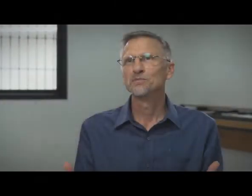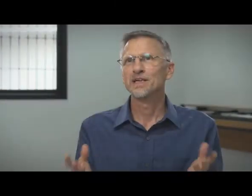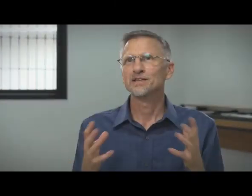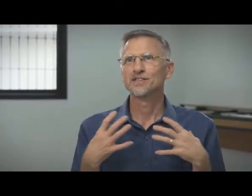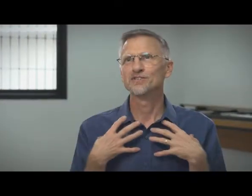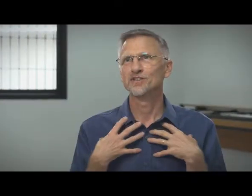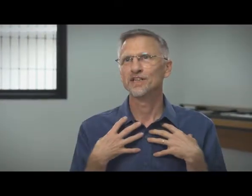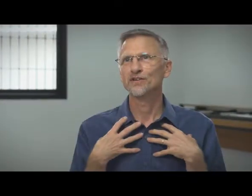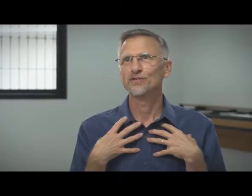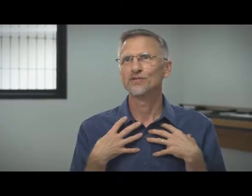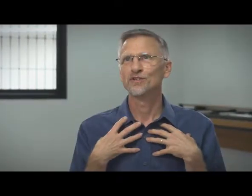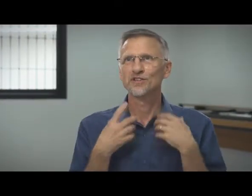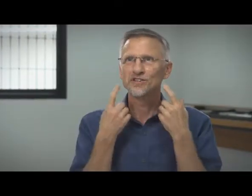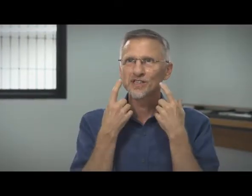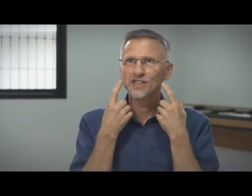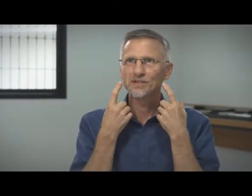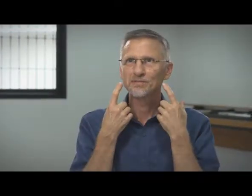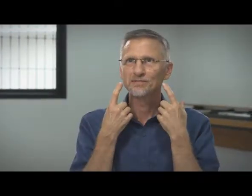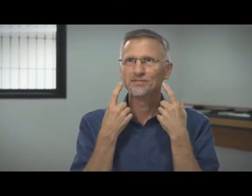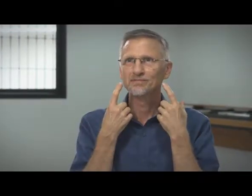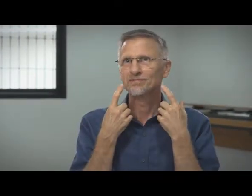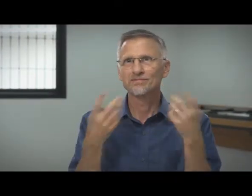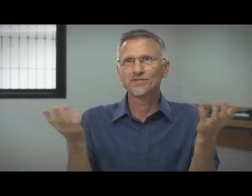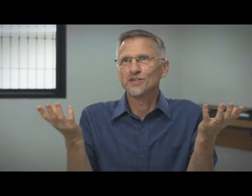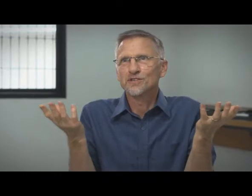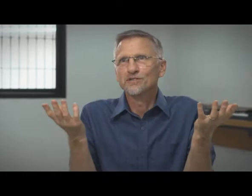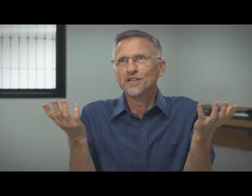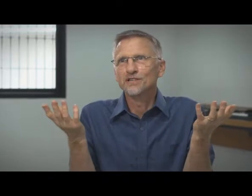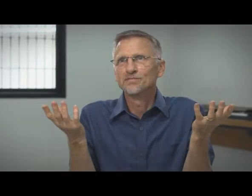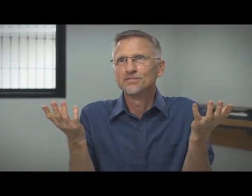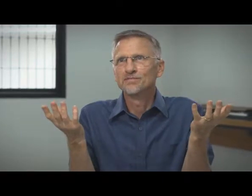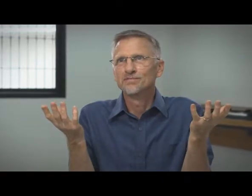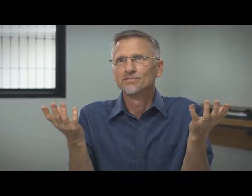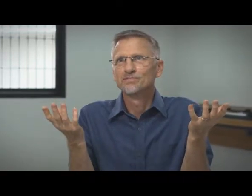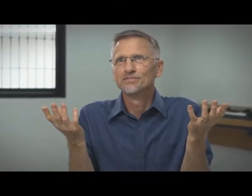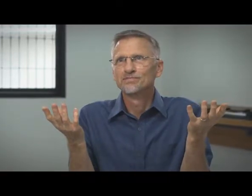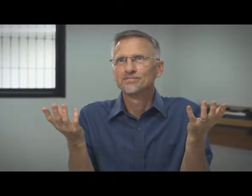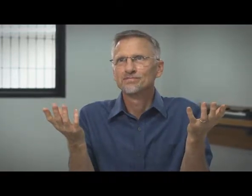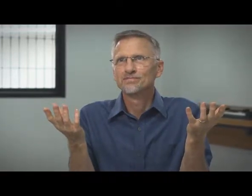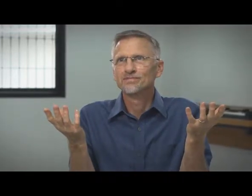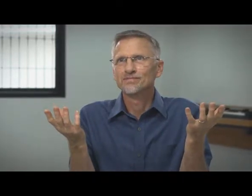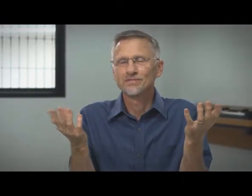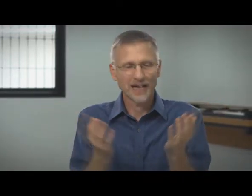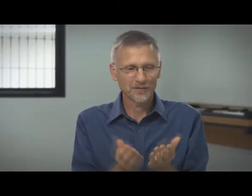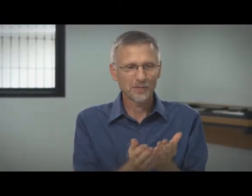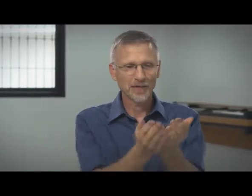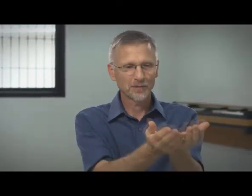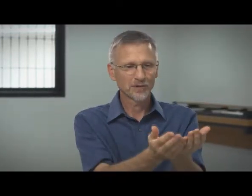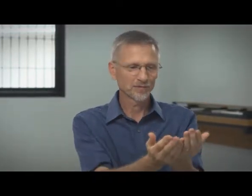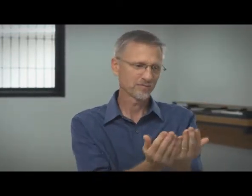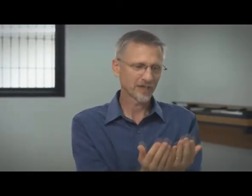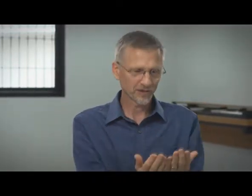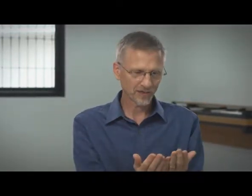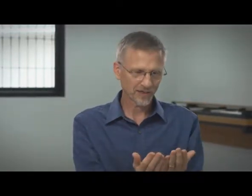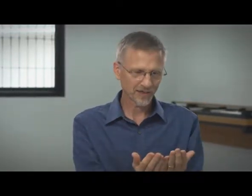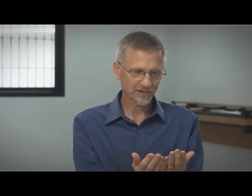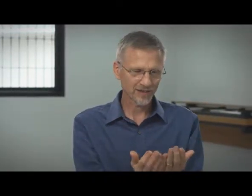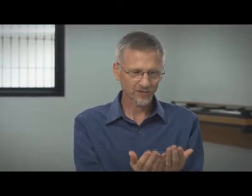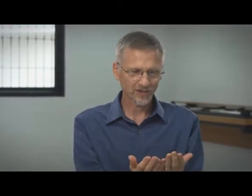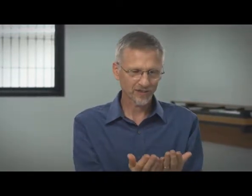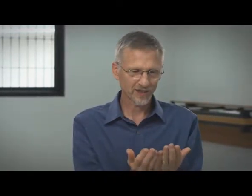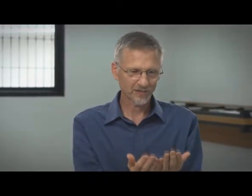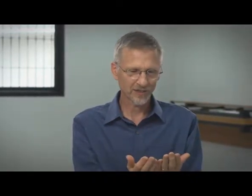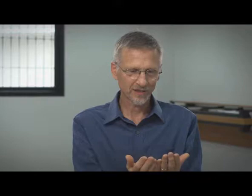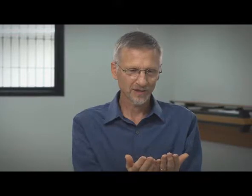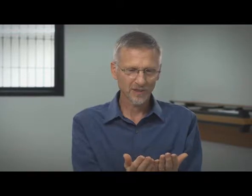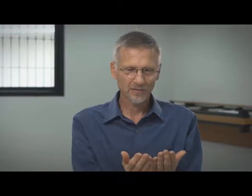People assume that since you're deaf, you can see, so you can read. They hand them a Bible, they can look at it, they